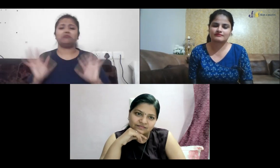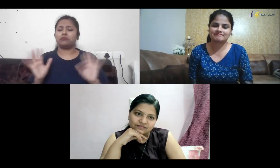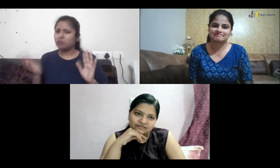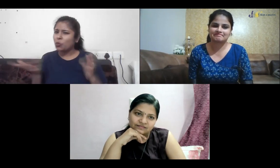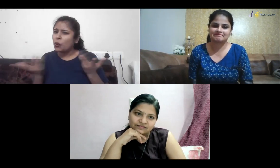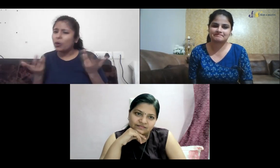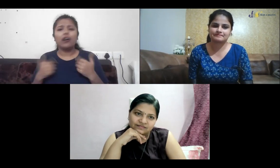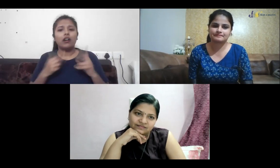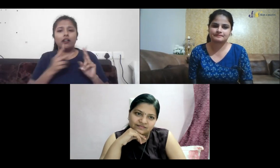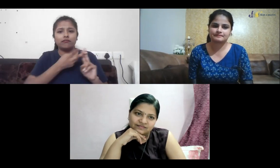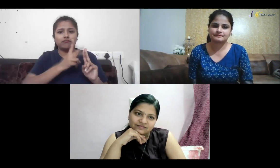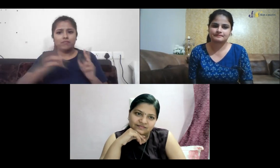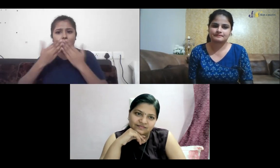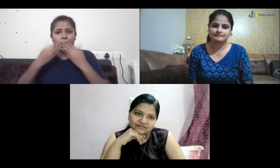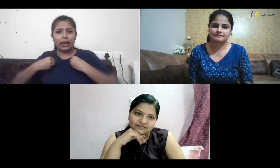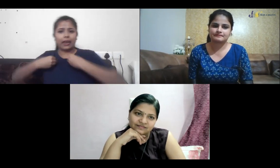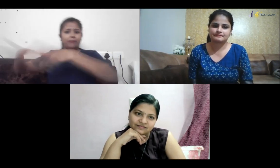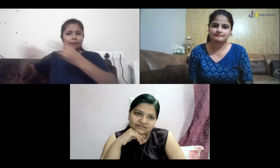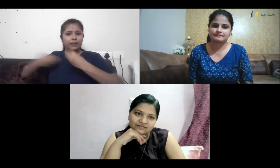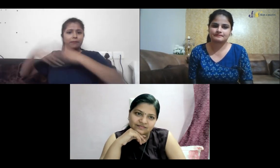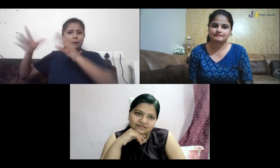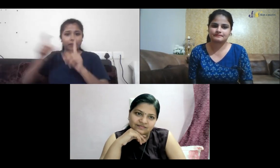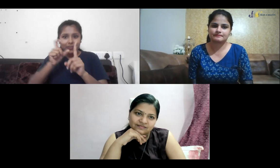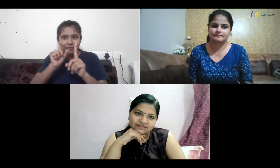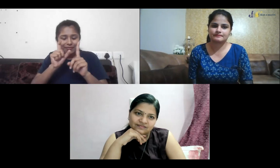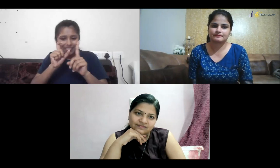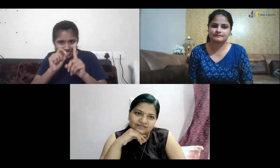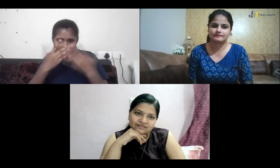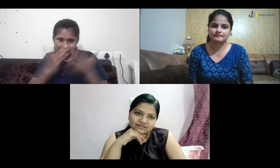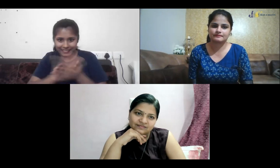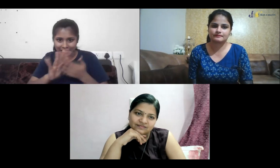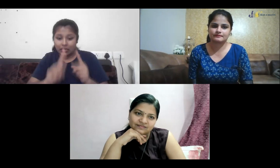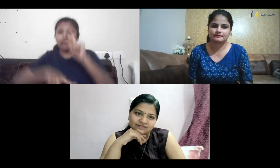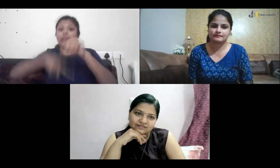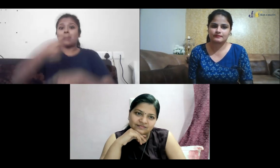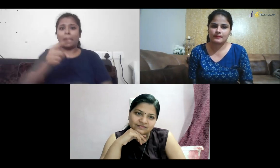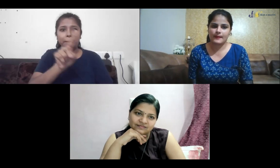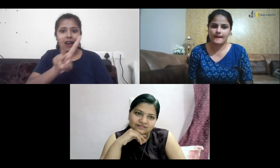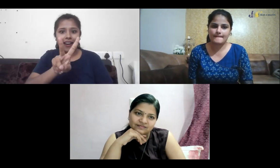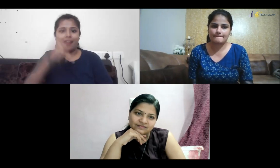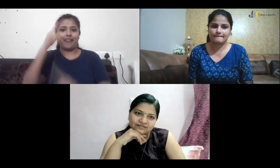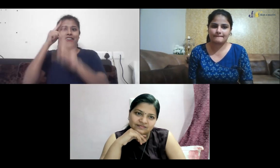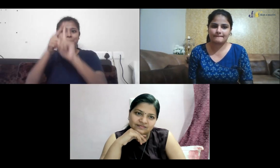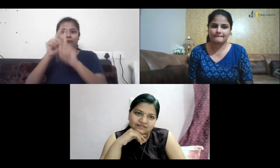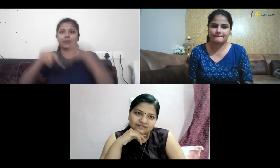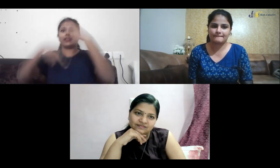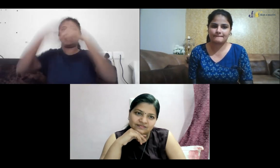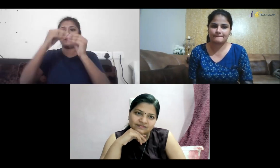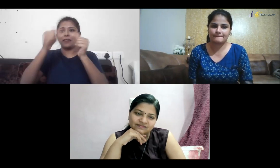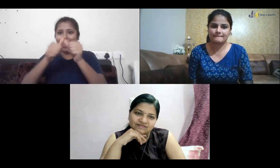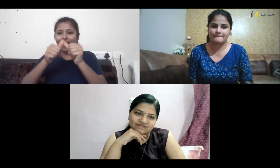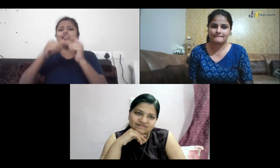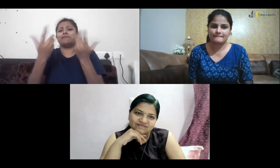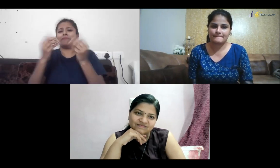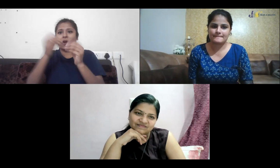have education then ninth. Why you haven't complete your 10th? Because I left the schools after 10th and